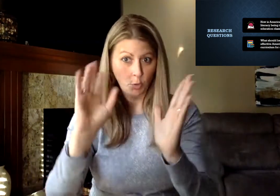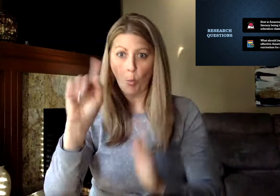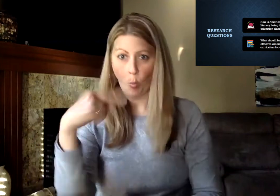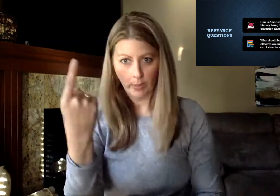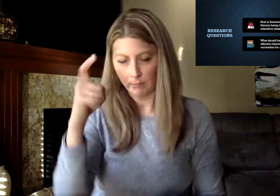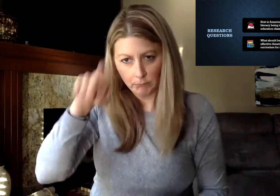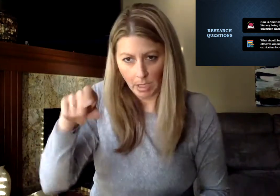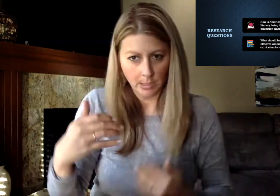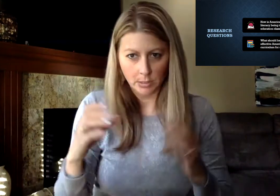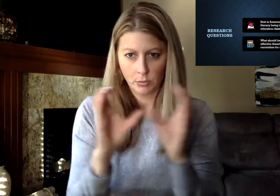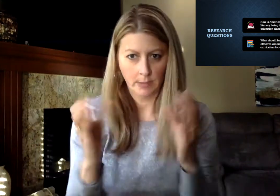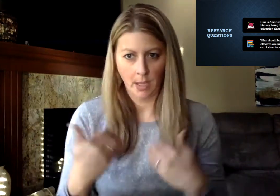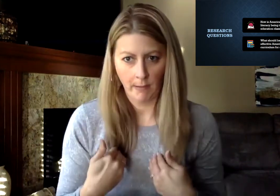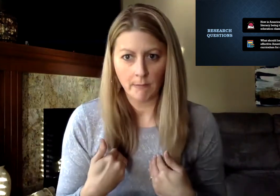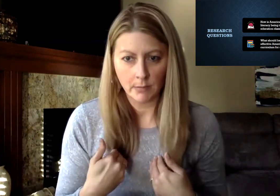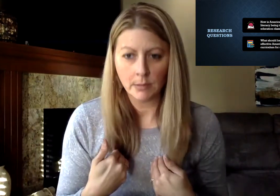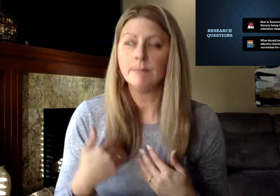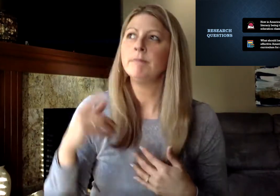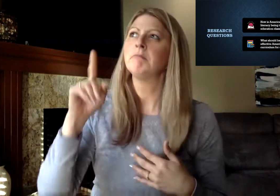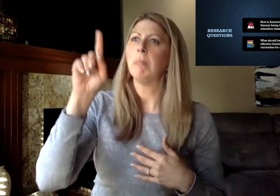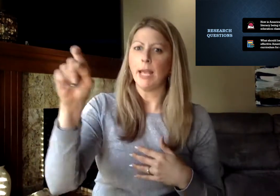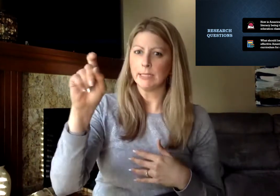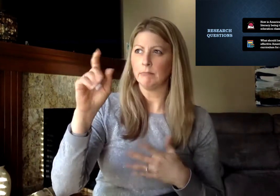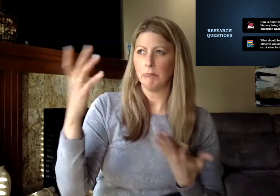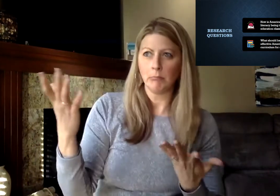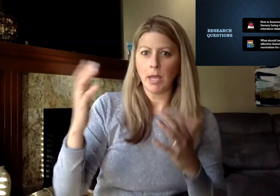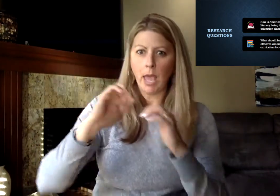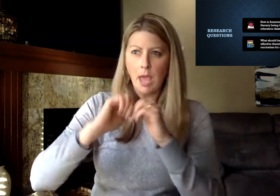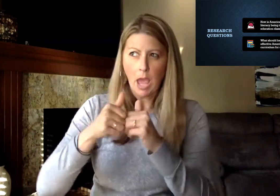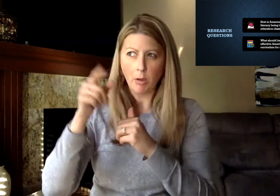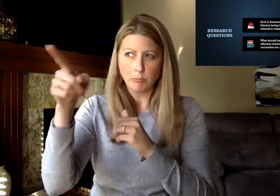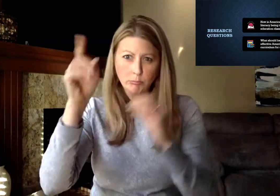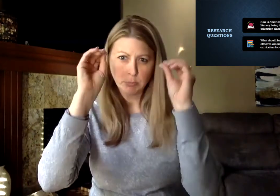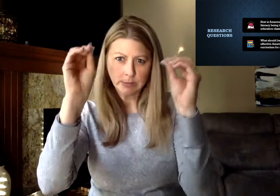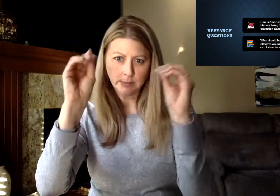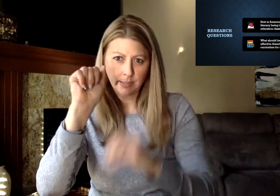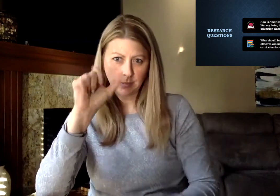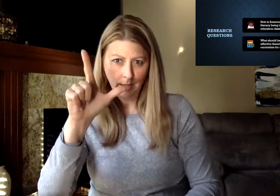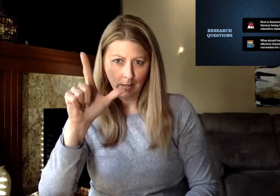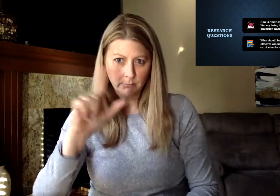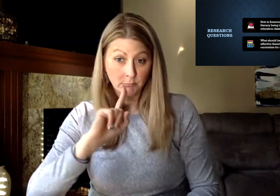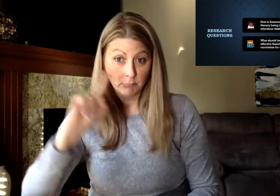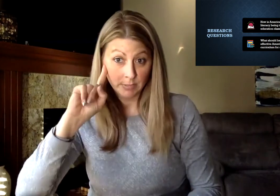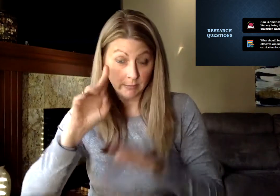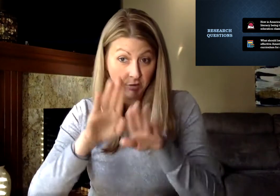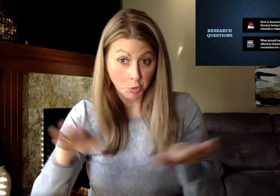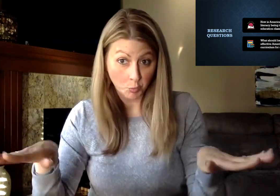educators only, only the ones that had certification, how do you teach ASL to